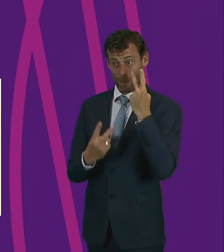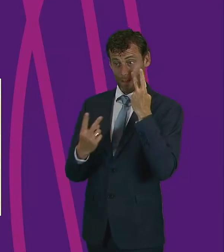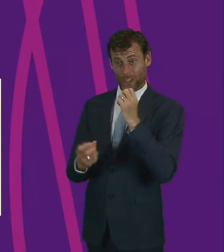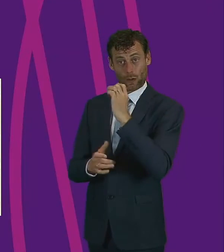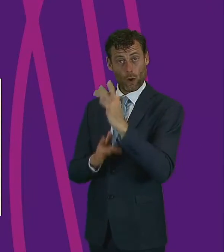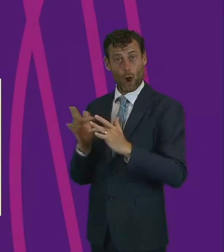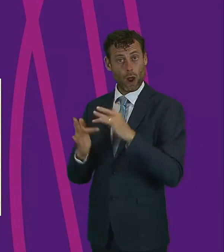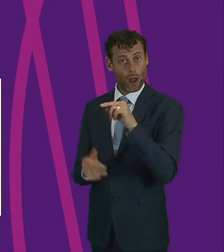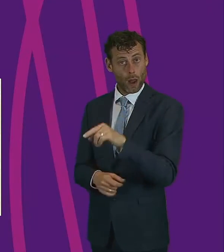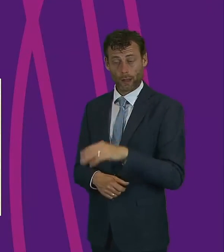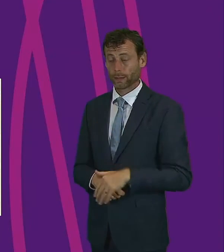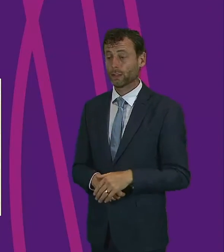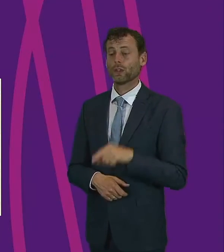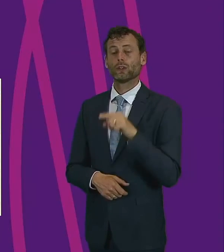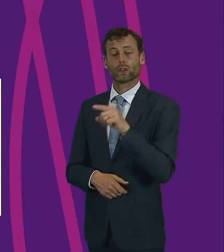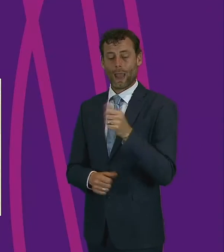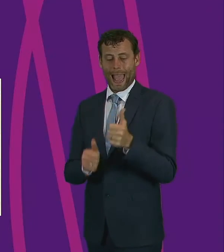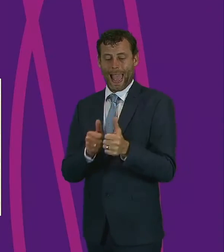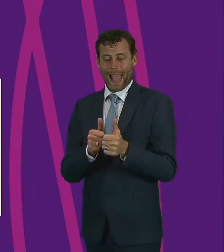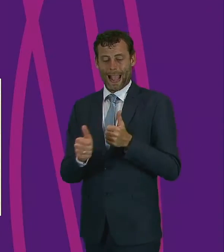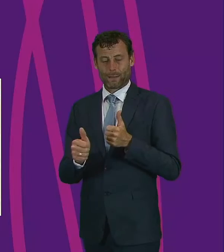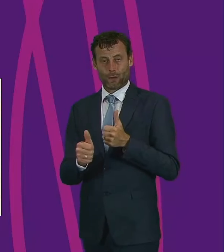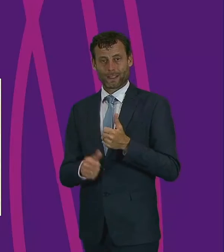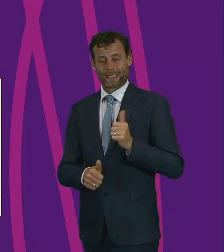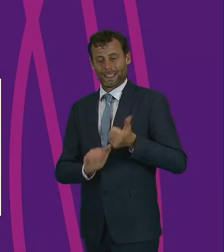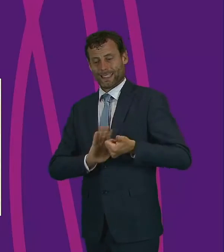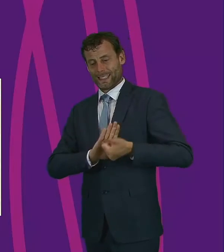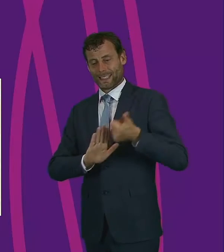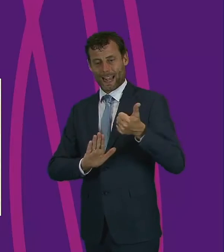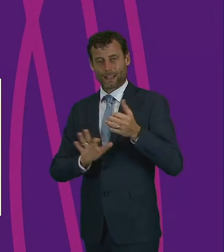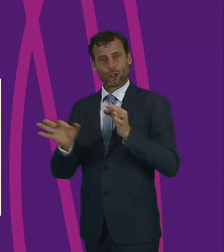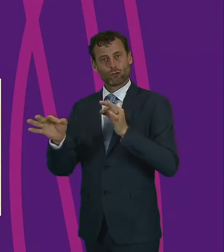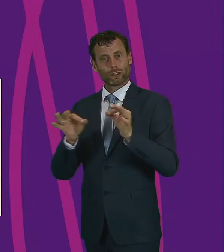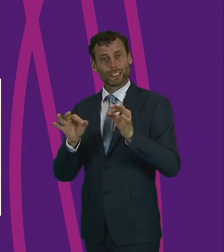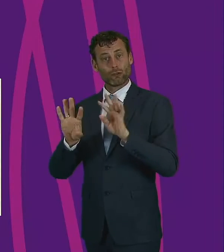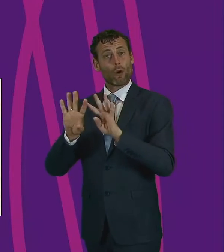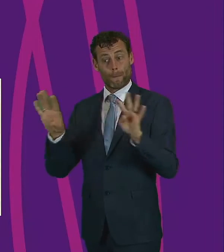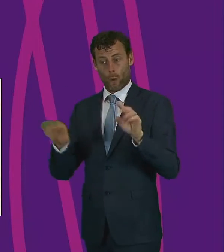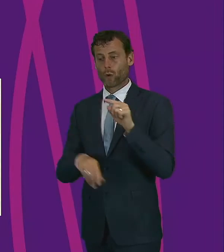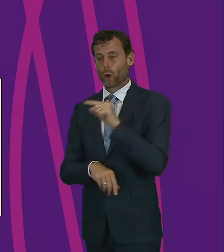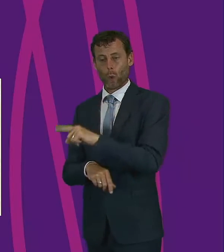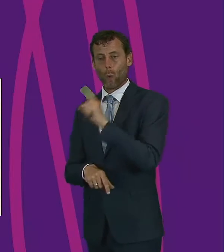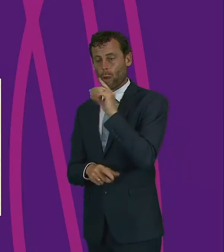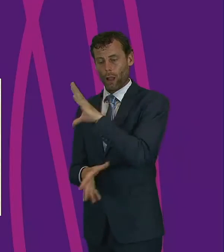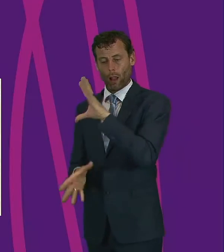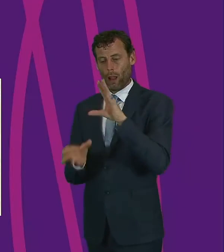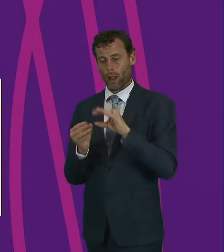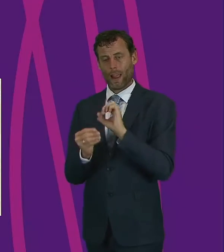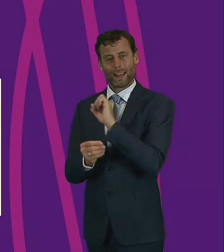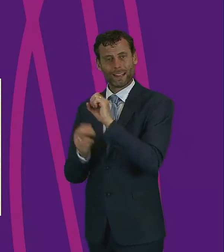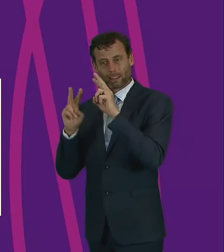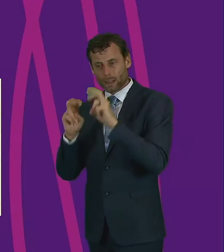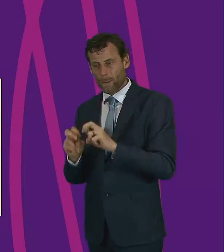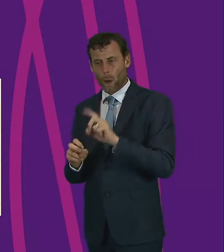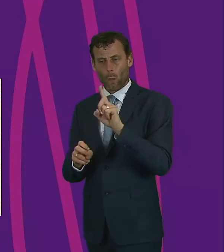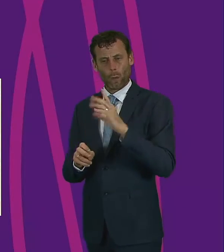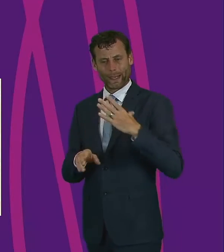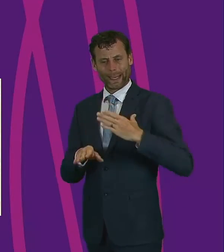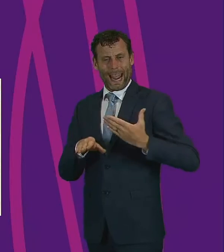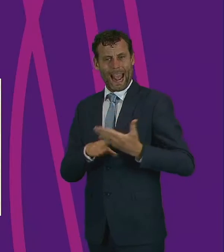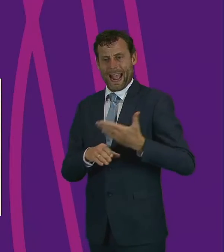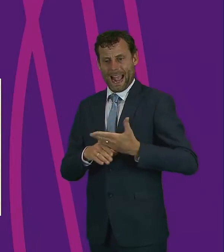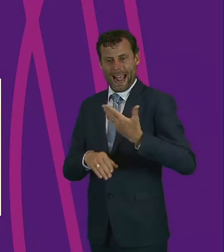this month, the Enterprise and Skills Strategic Board Subgroup on Unemployment will report its initial findings and recommendations for action to